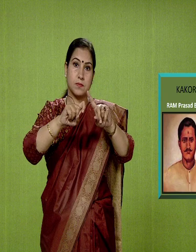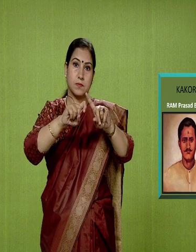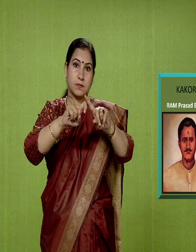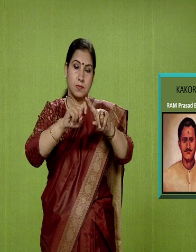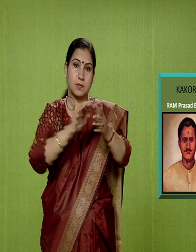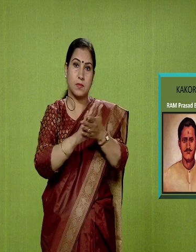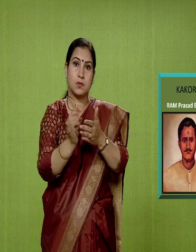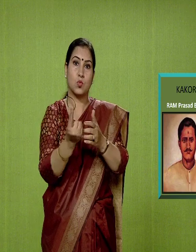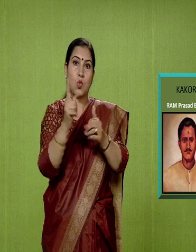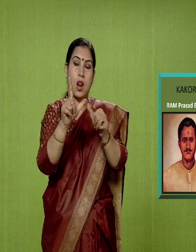and others.